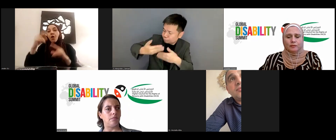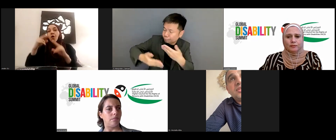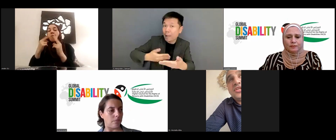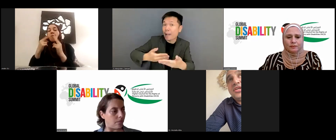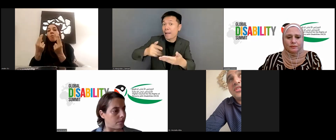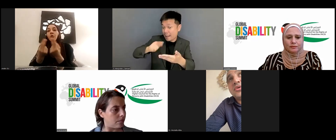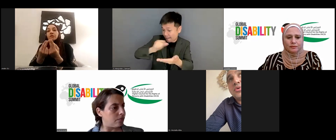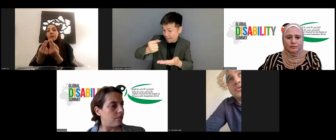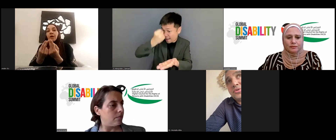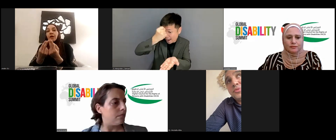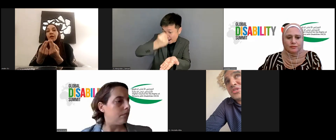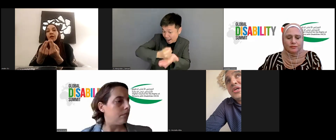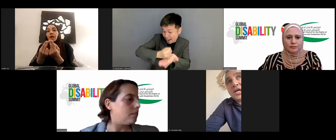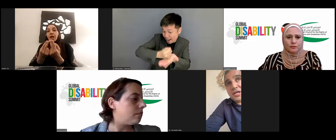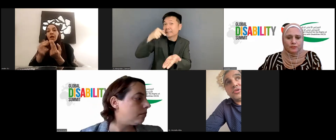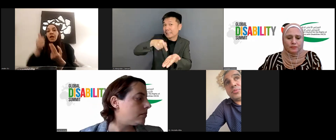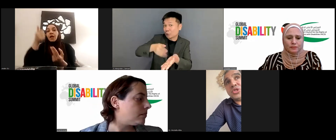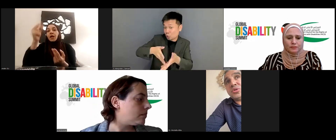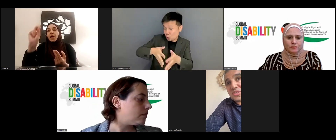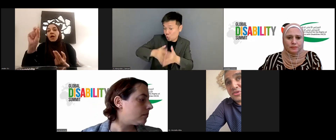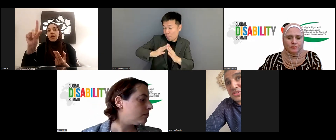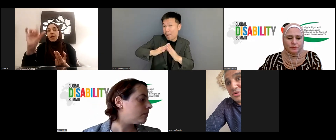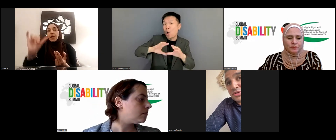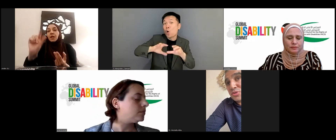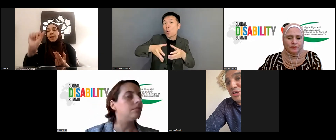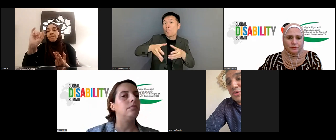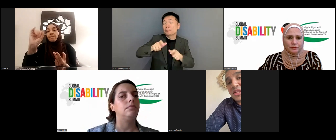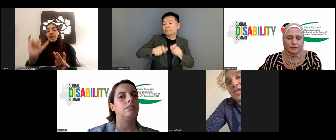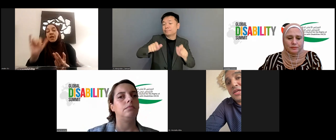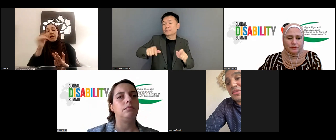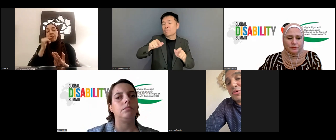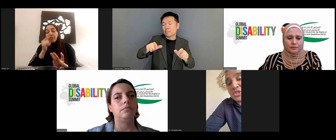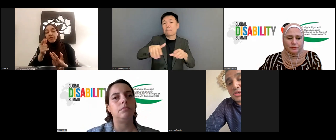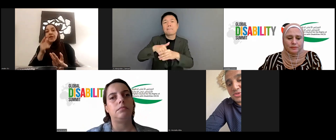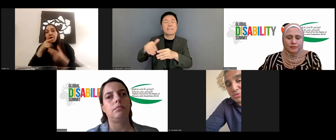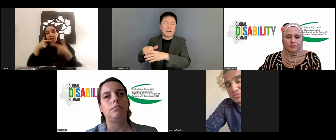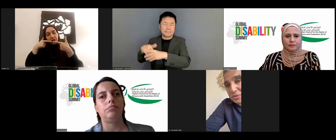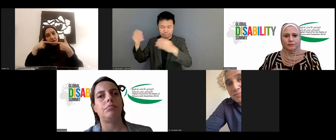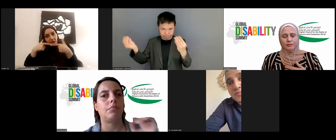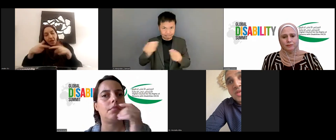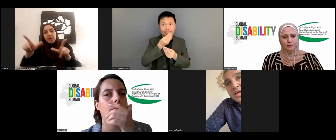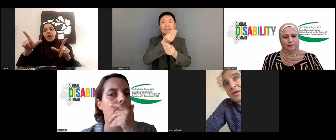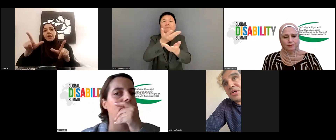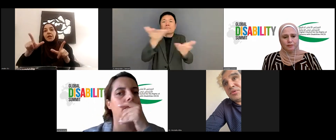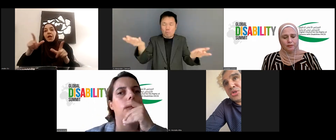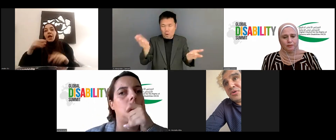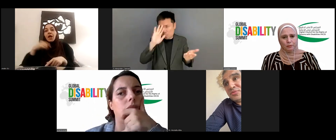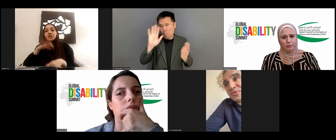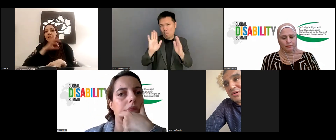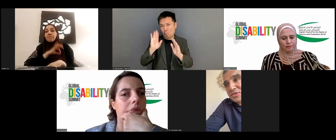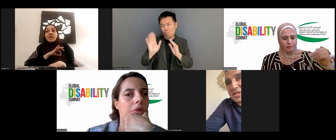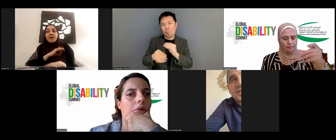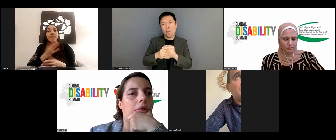the disability stakeholder groups in cooperation with other stakeholder groups, definitely in cooperation with all of you. The question